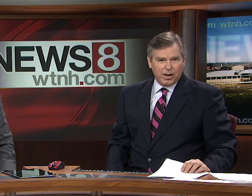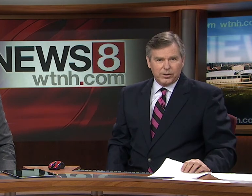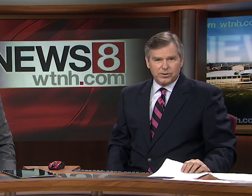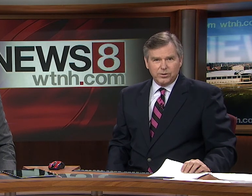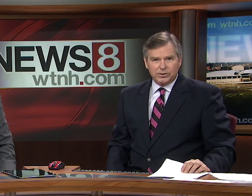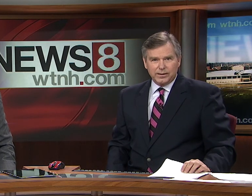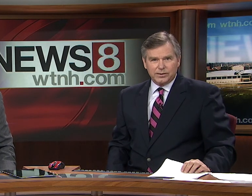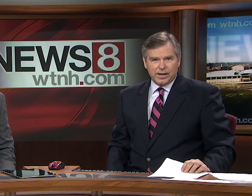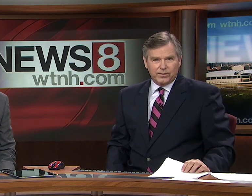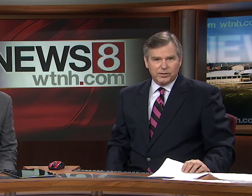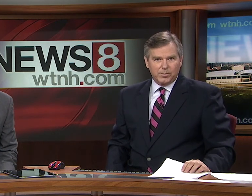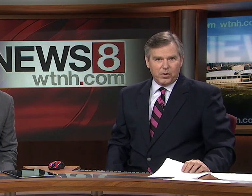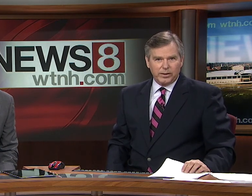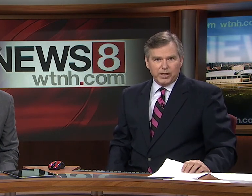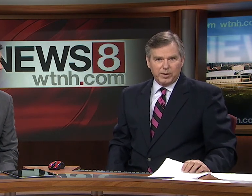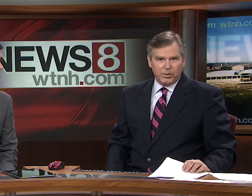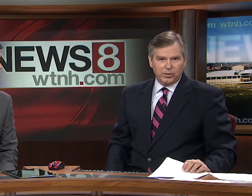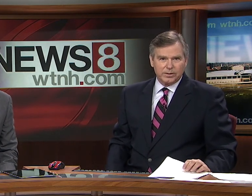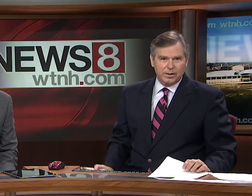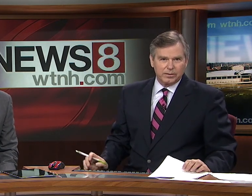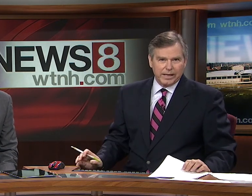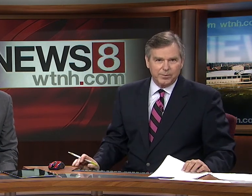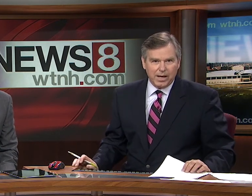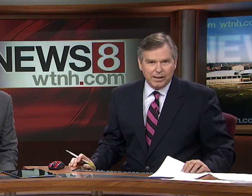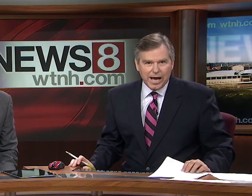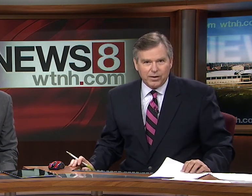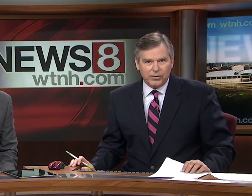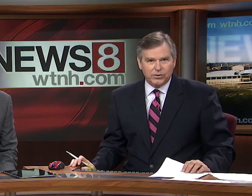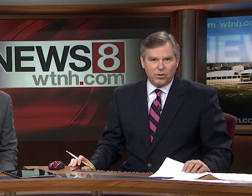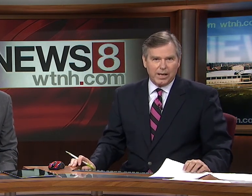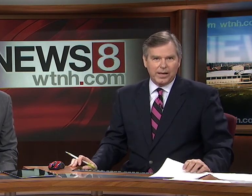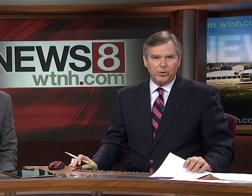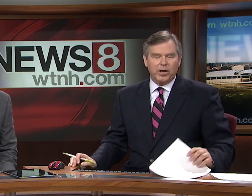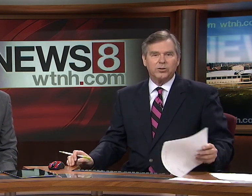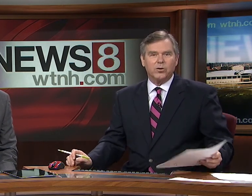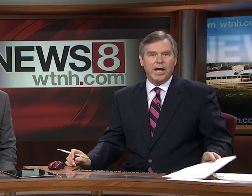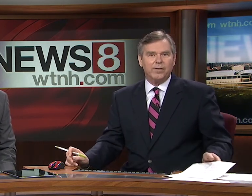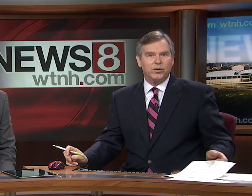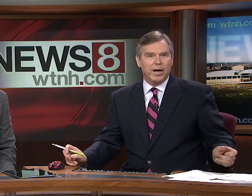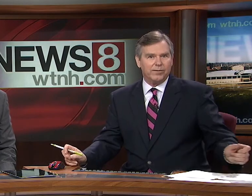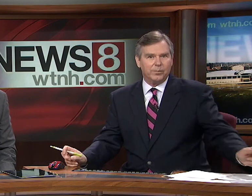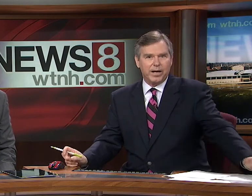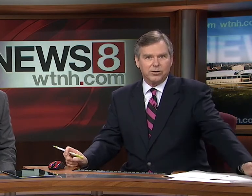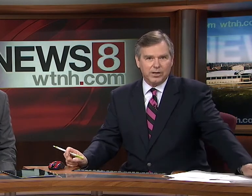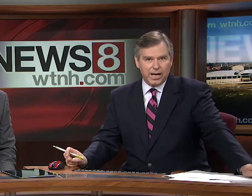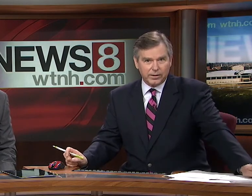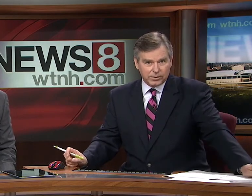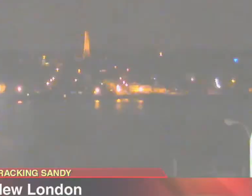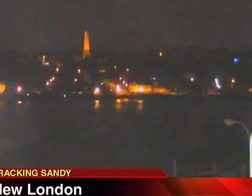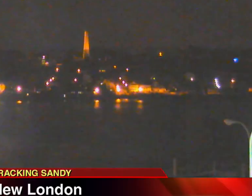team coverage. News 8's Stephanie Simone, Jamie Muirs standing by live on the shoreline. We also have New Haven